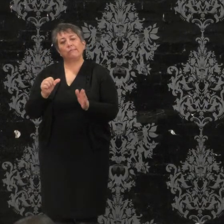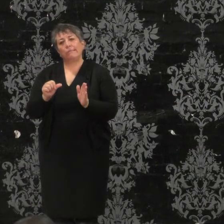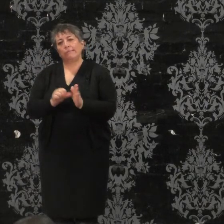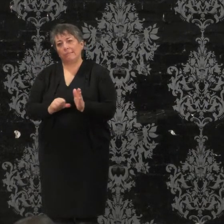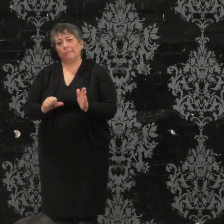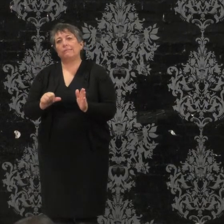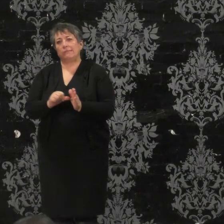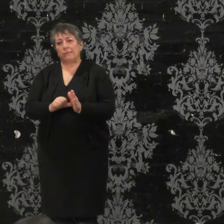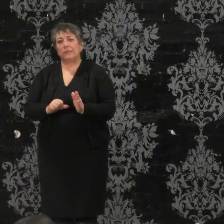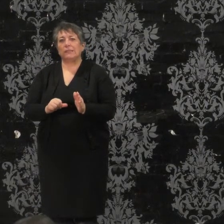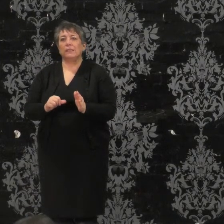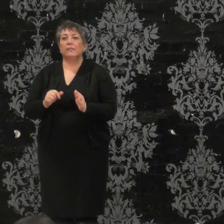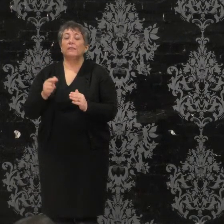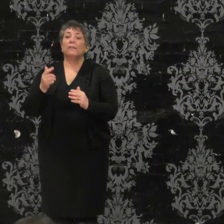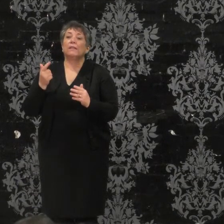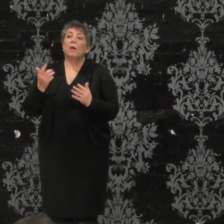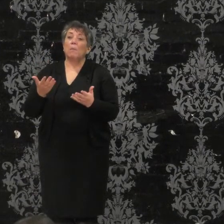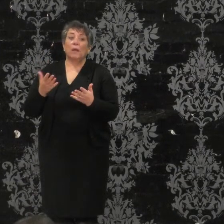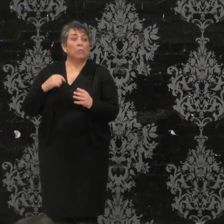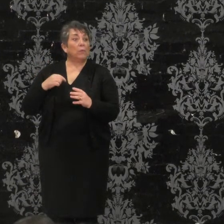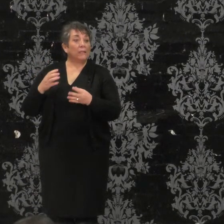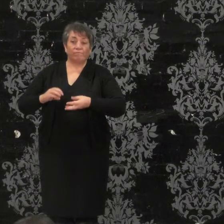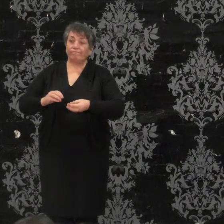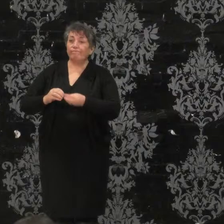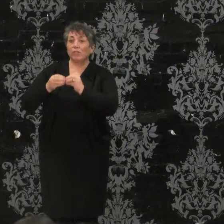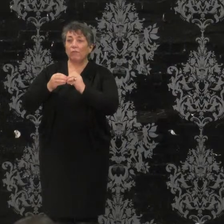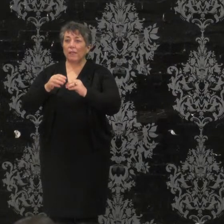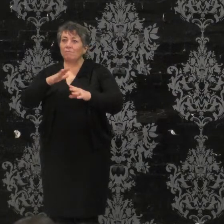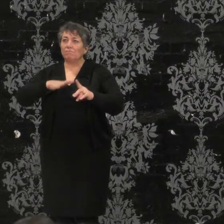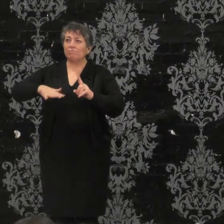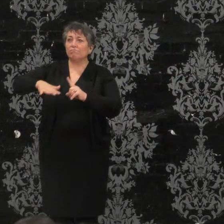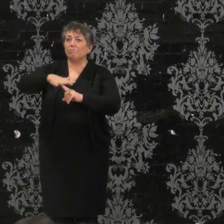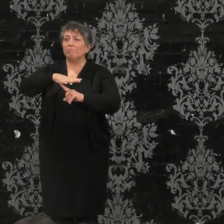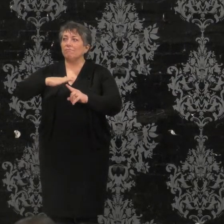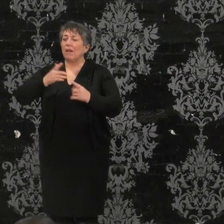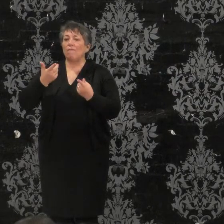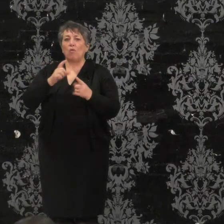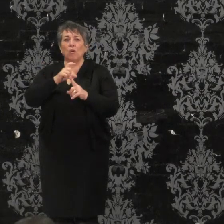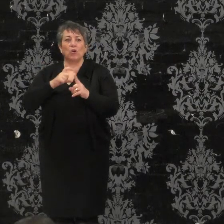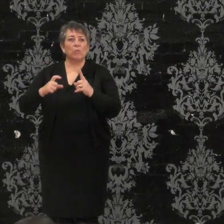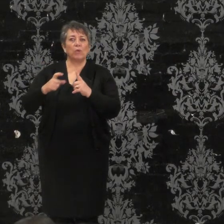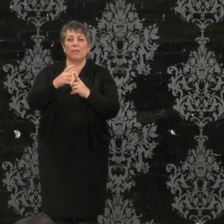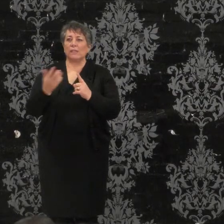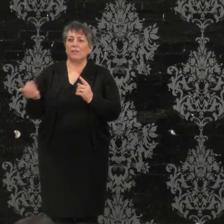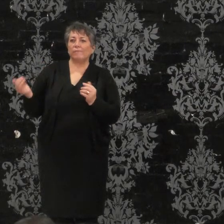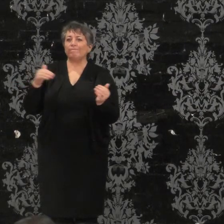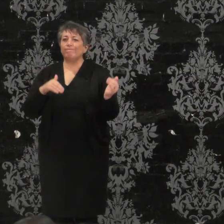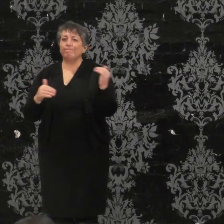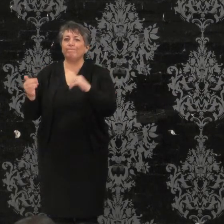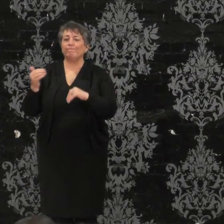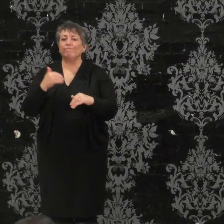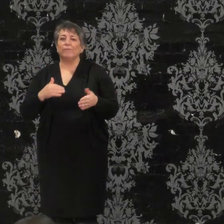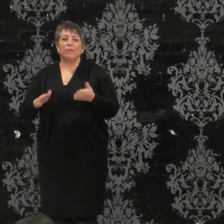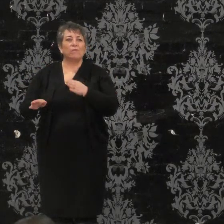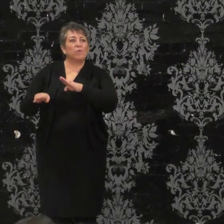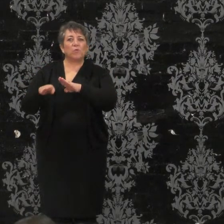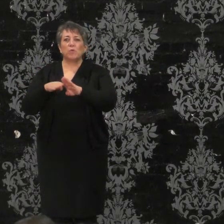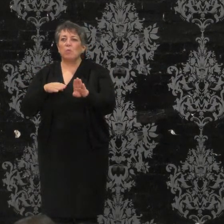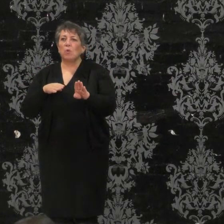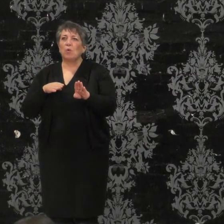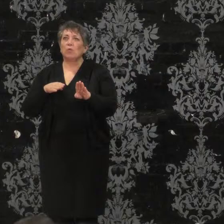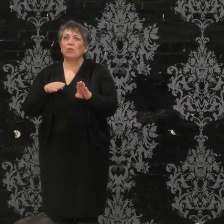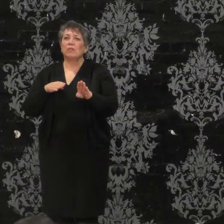we provide with our partners a range of community programs, largely based around sport and physical activity. So we call ourselves a